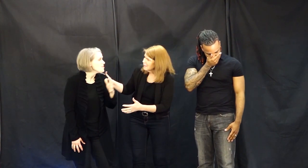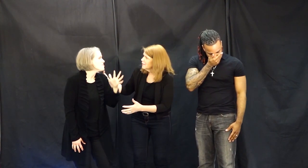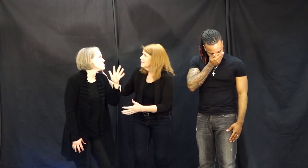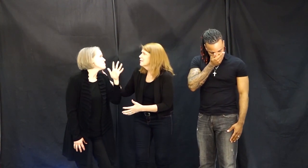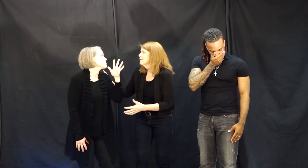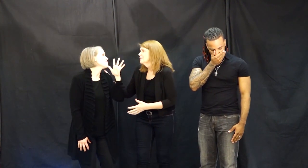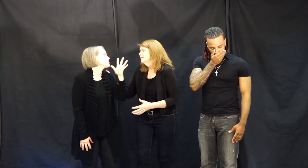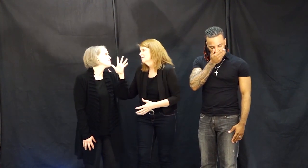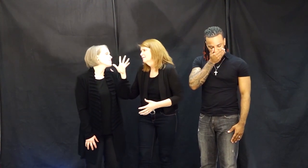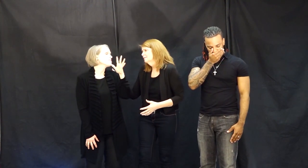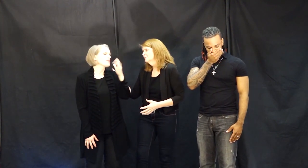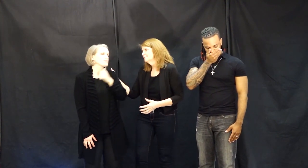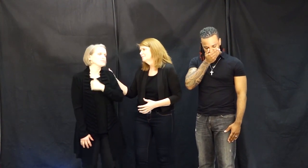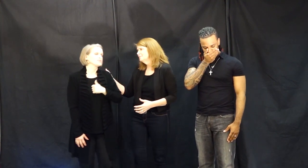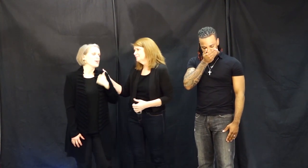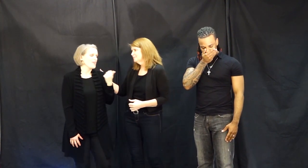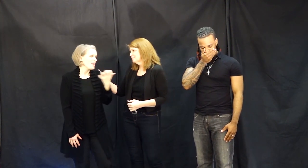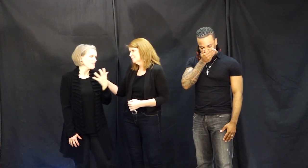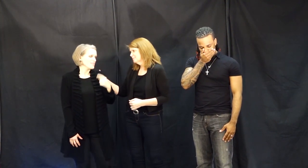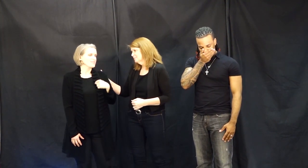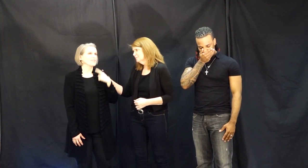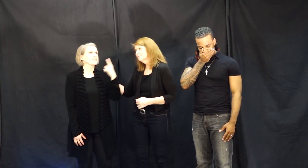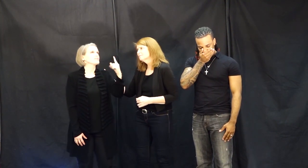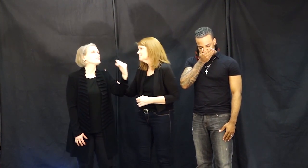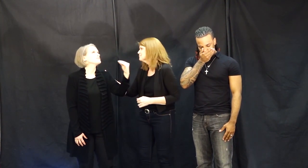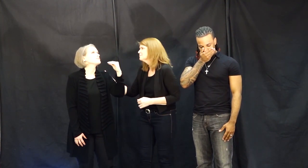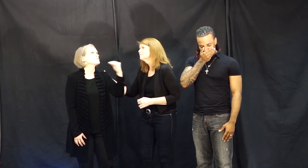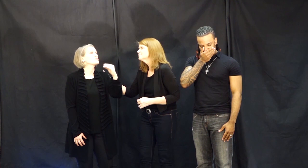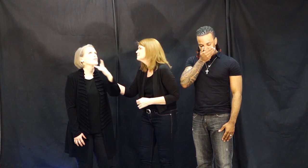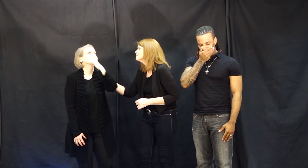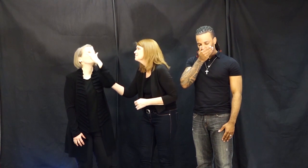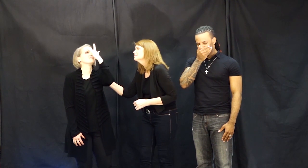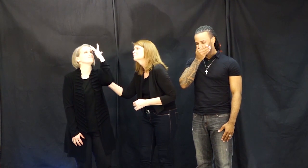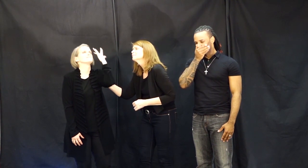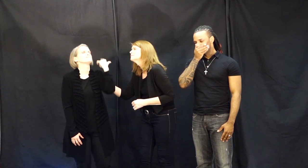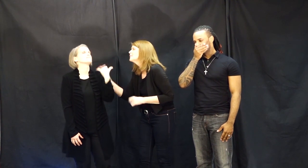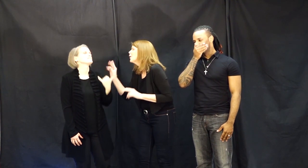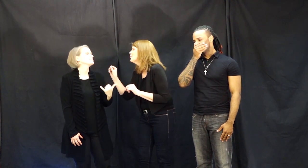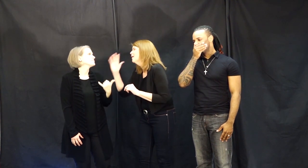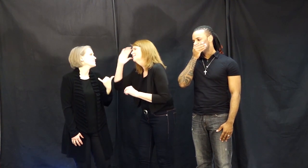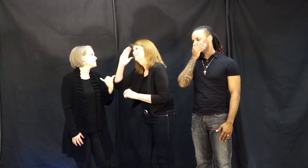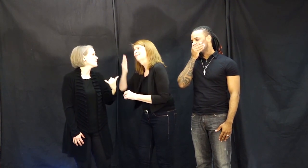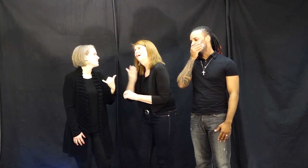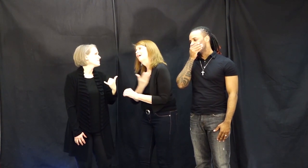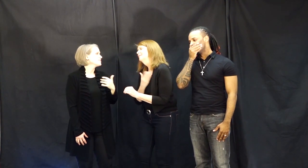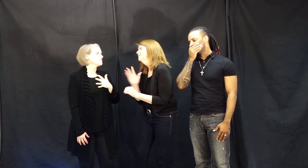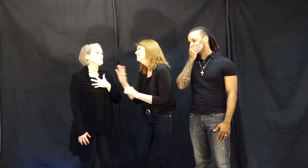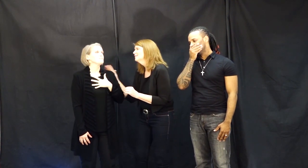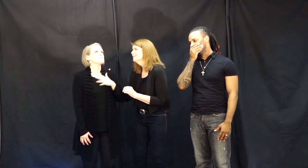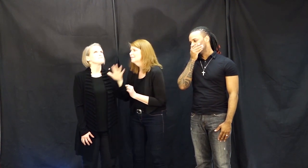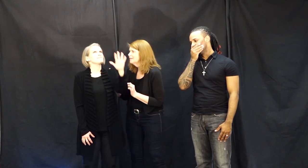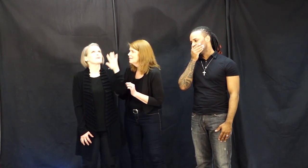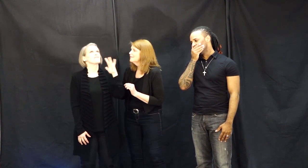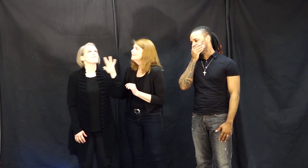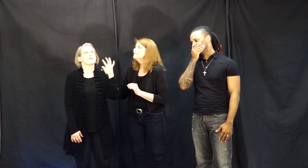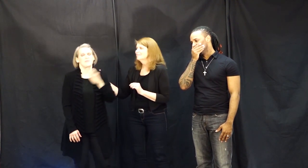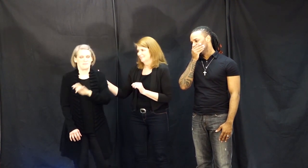I'm so sorry for forgetting what you taught me. My son, we played piano. I taught